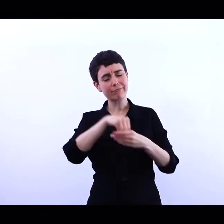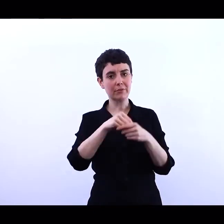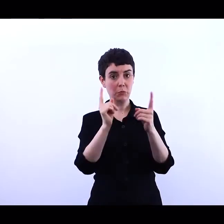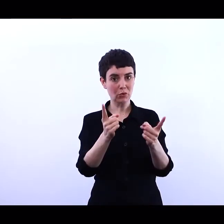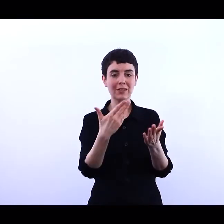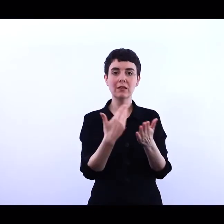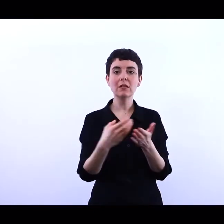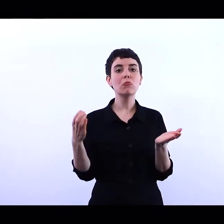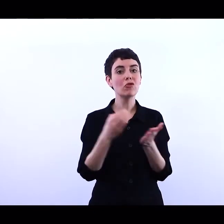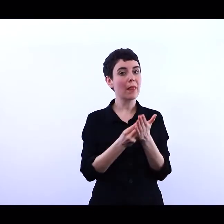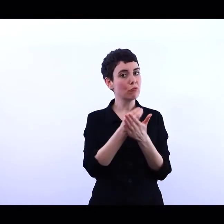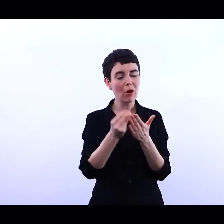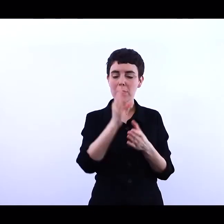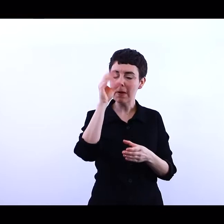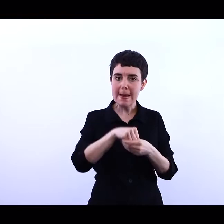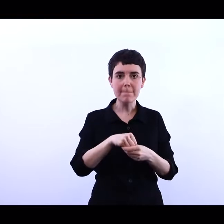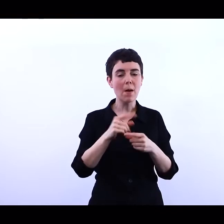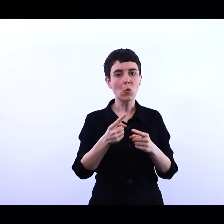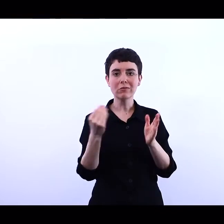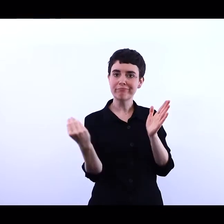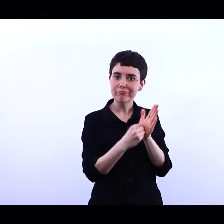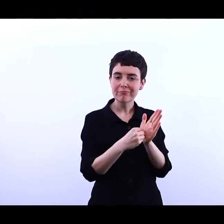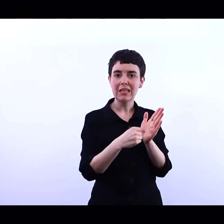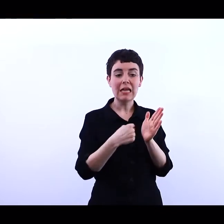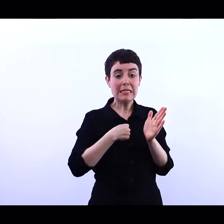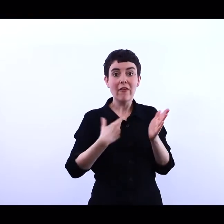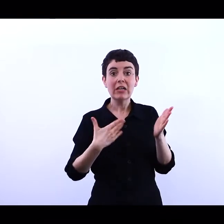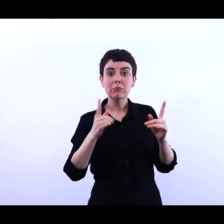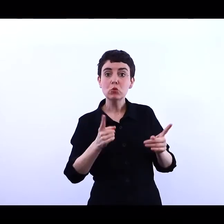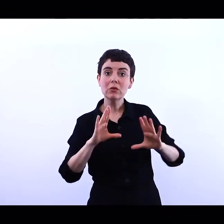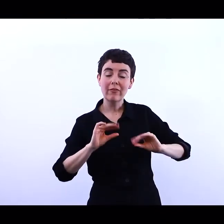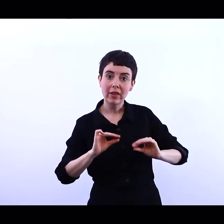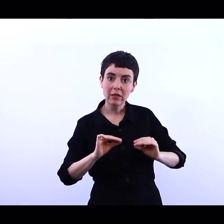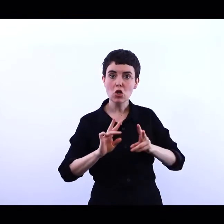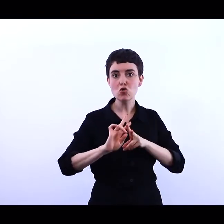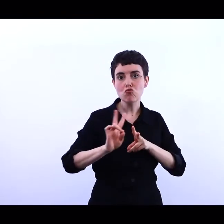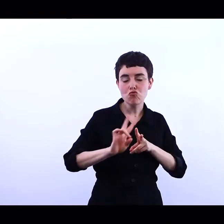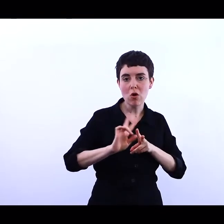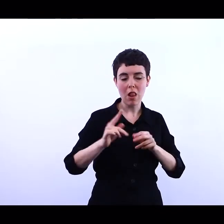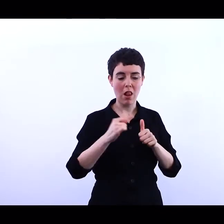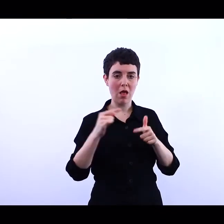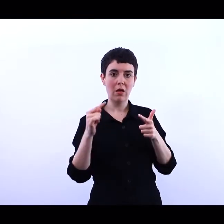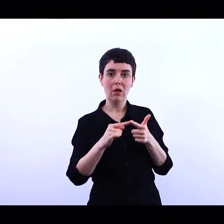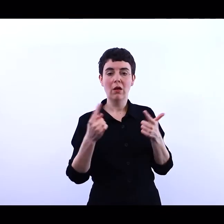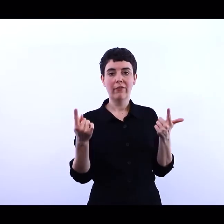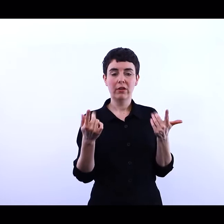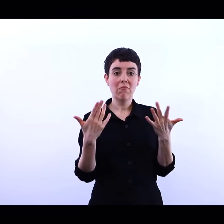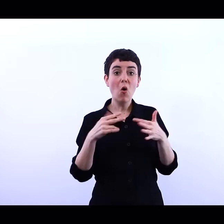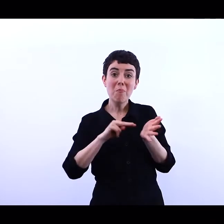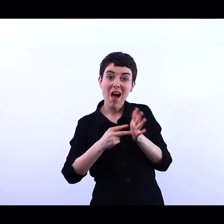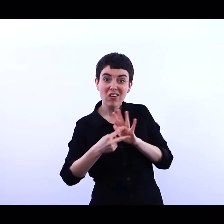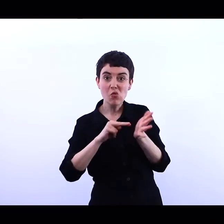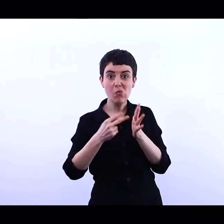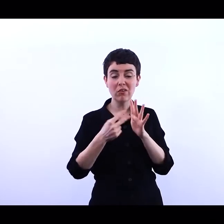should explicitly name the types of technology tools that are used, the technology planning and budgeting that the staff